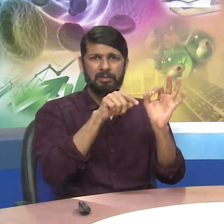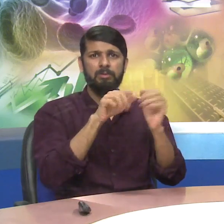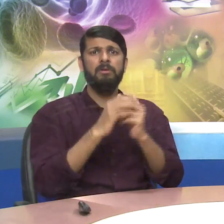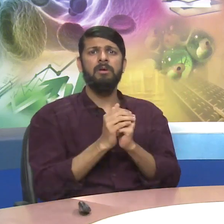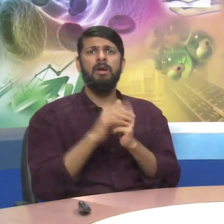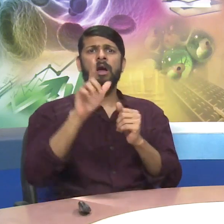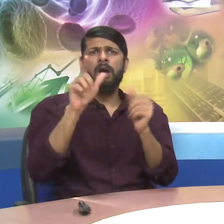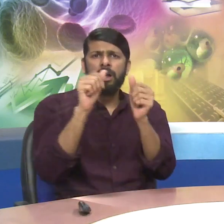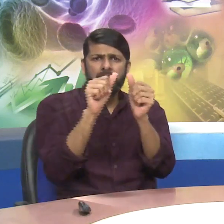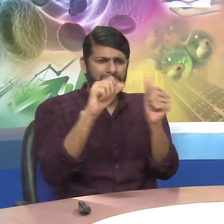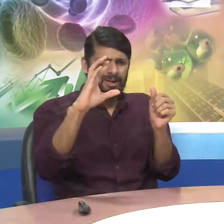symbolizes